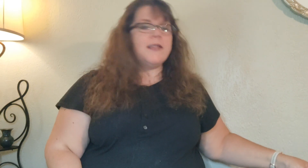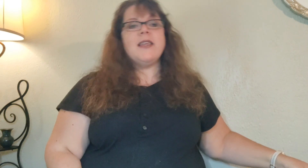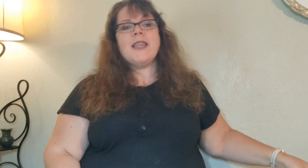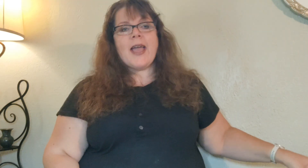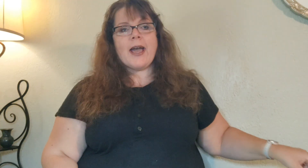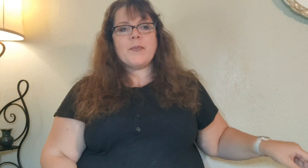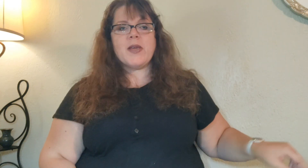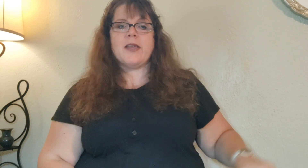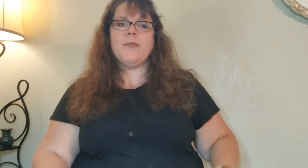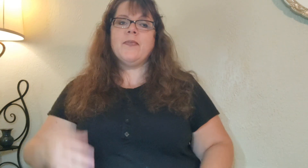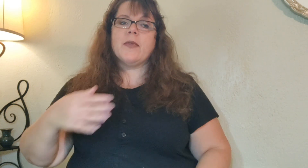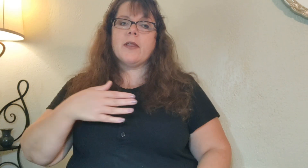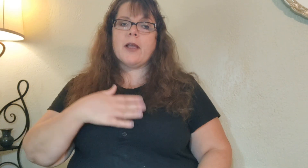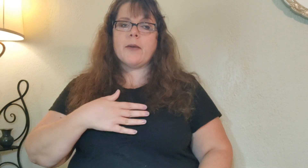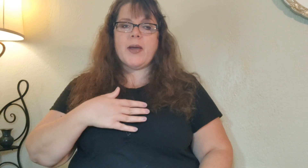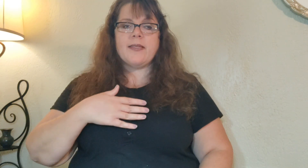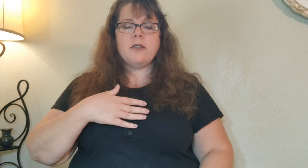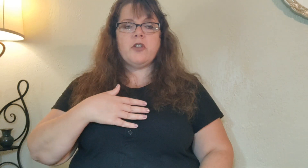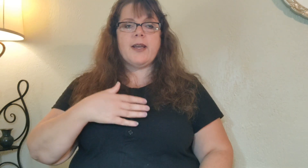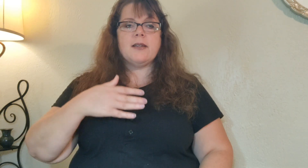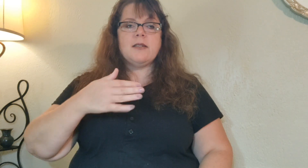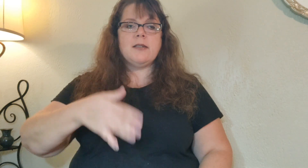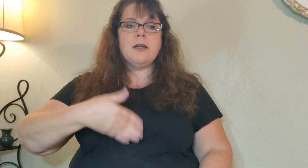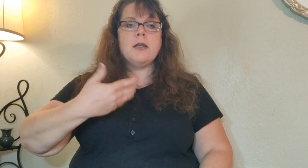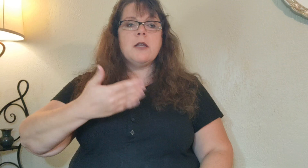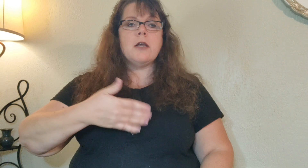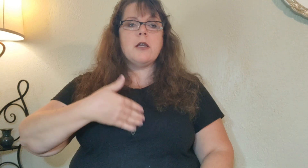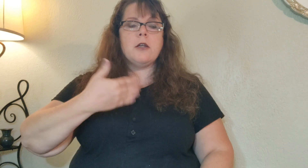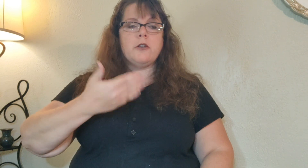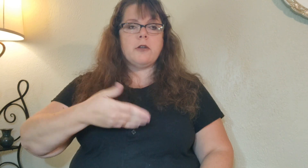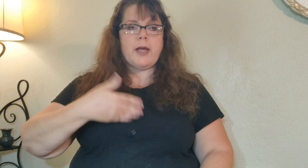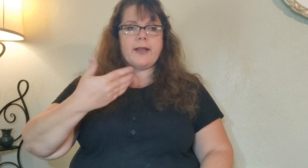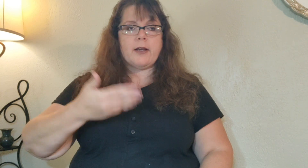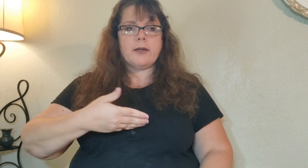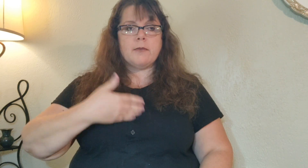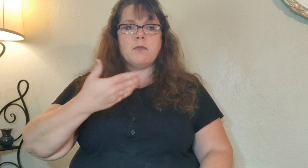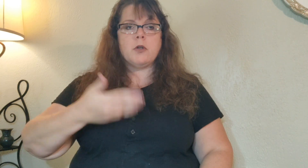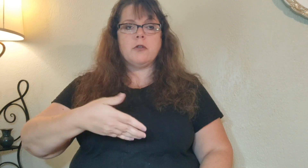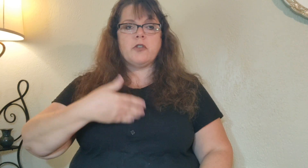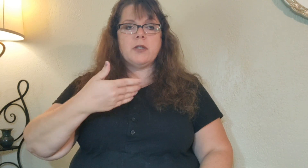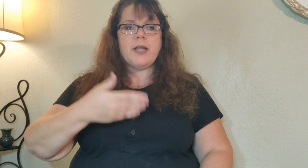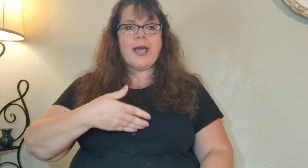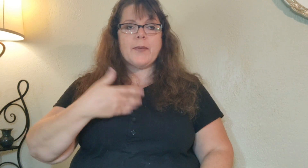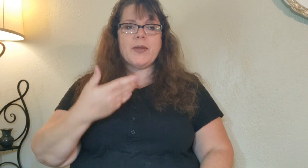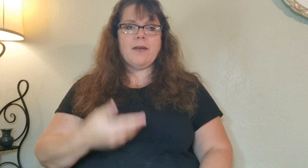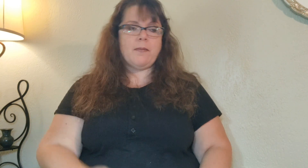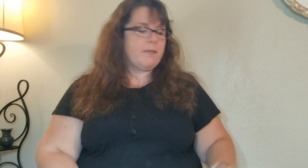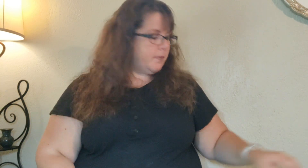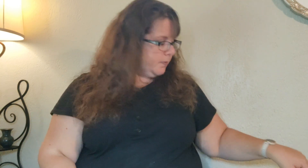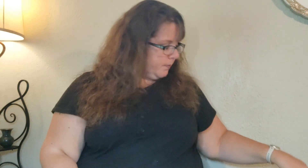Then happy, up at the chest, and you do like a motion, happy.